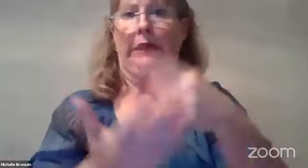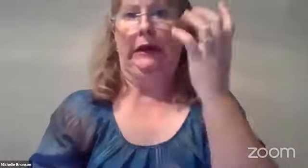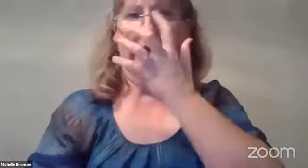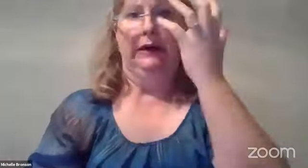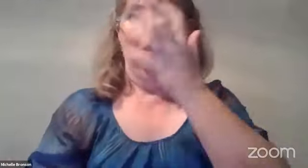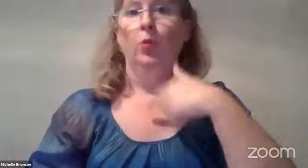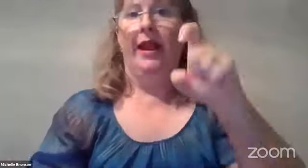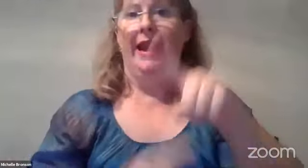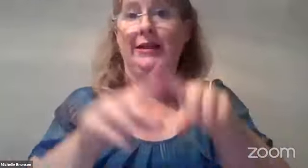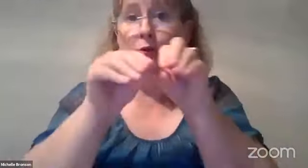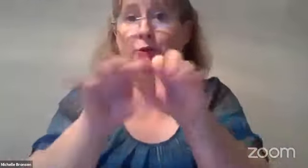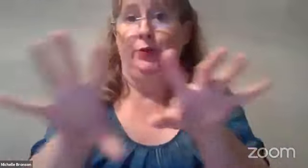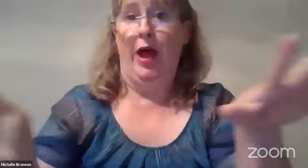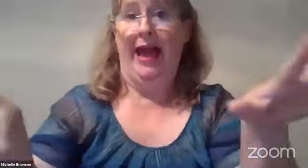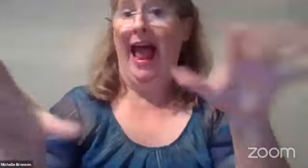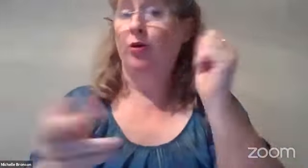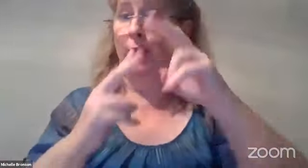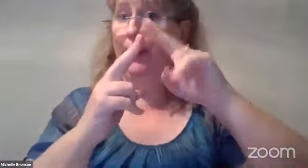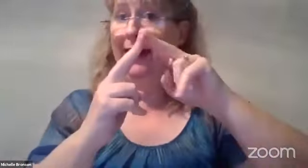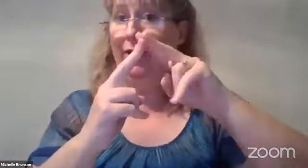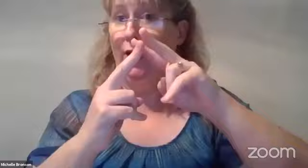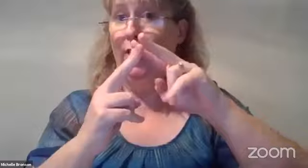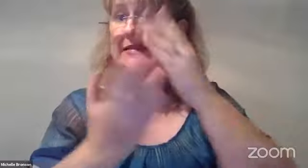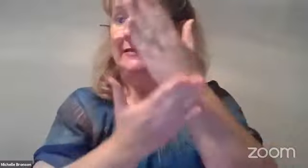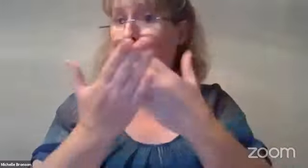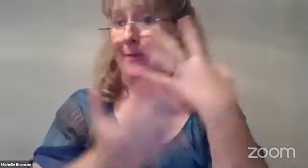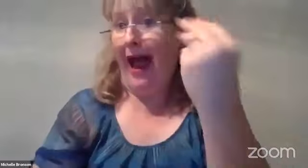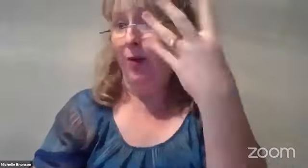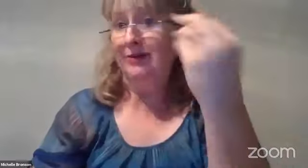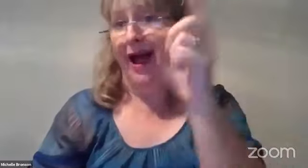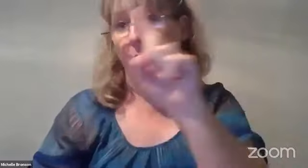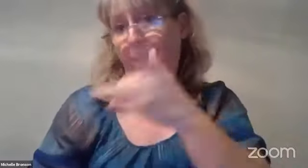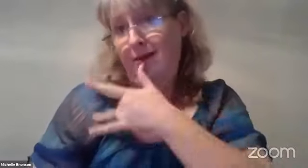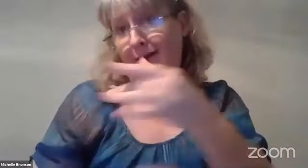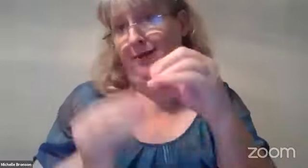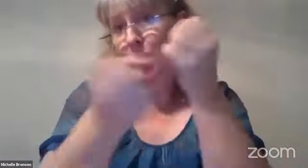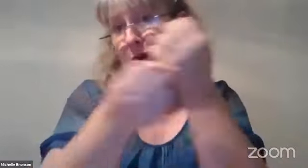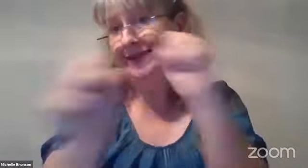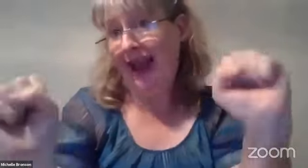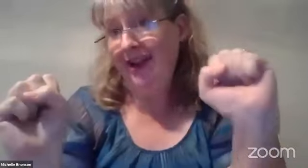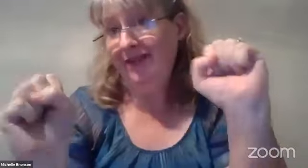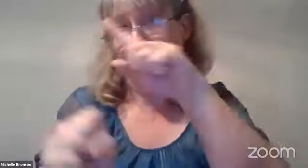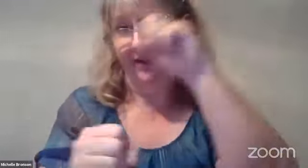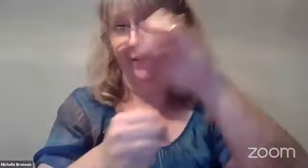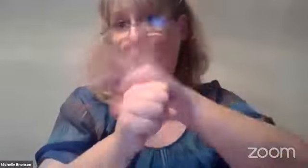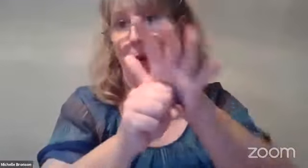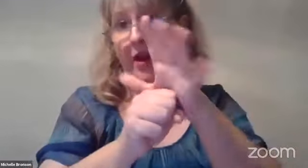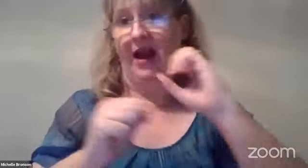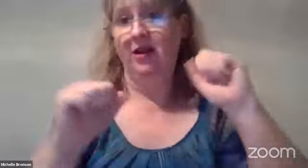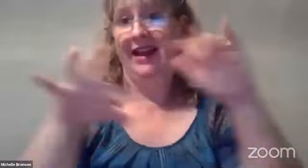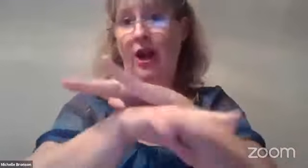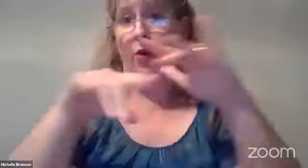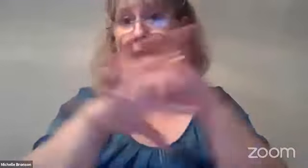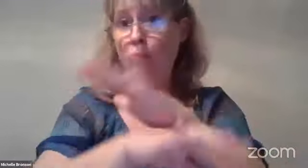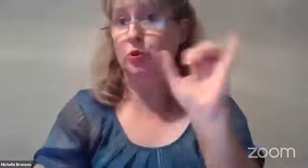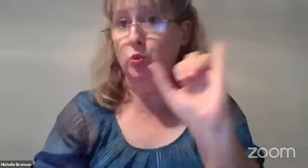record-breaking attendance. We will need to spread out, so some of it will have to be outside next year for increased